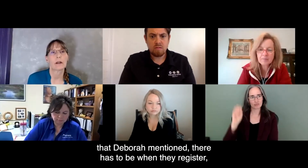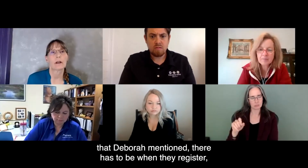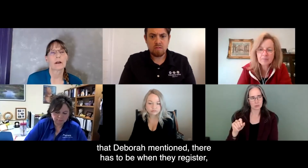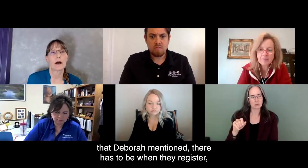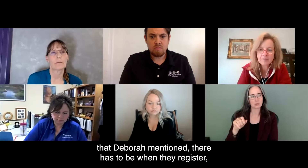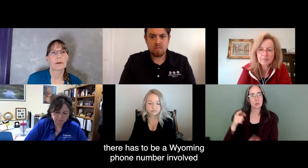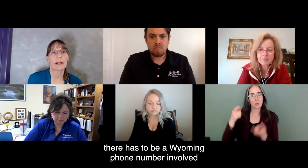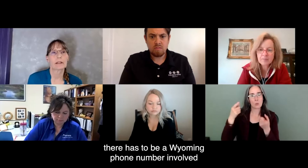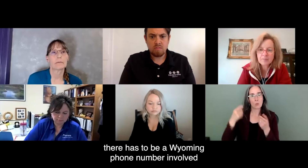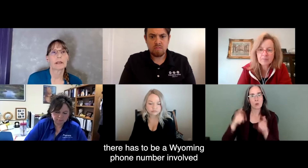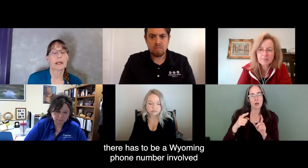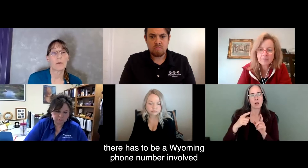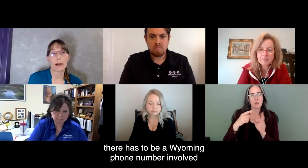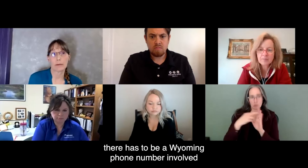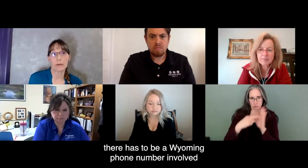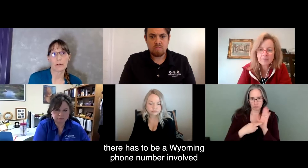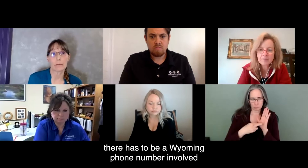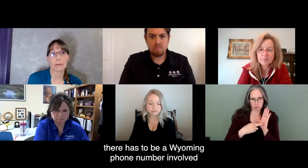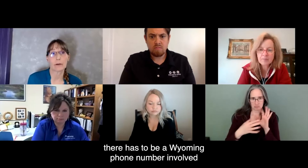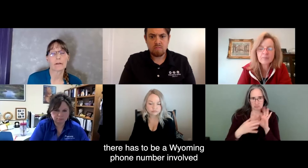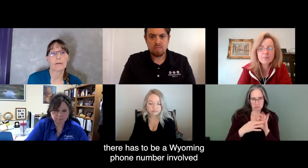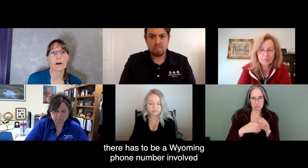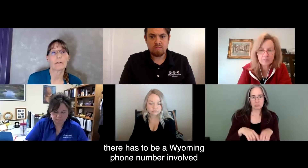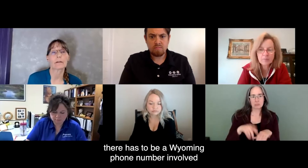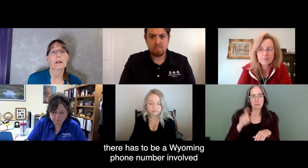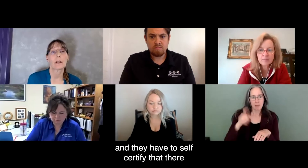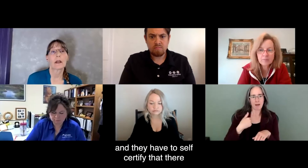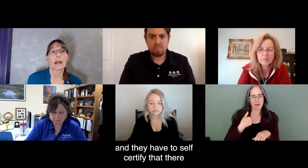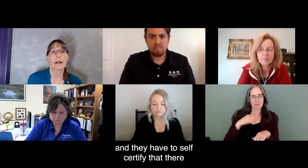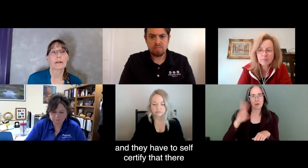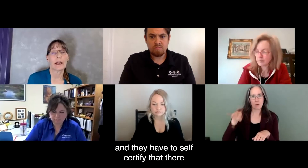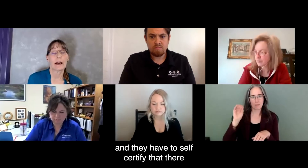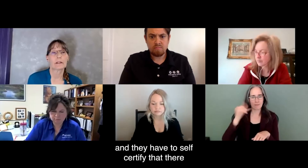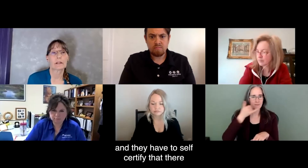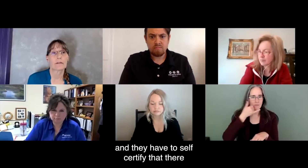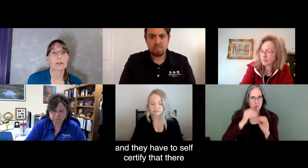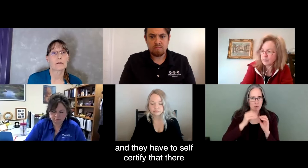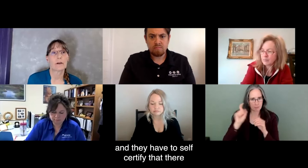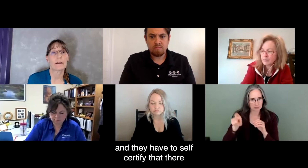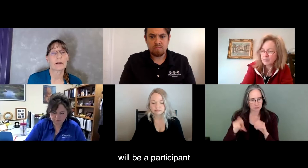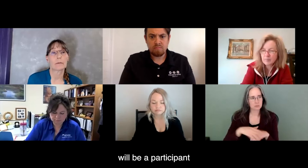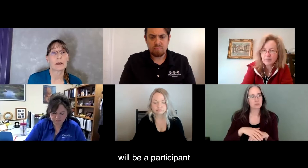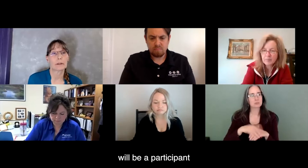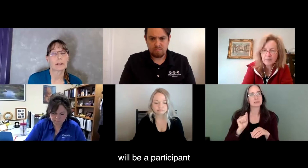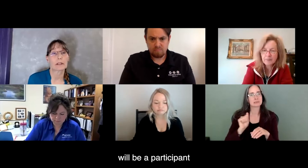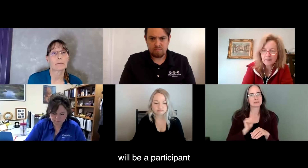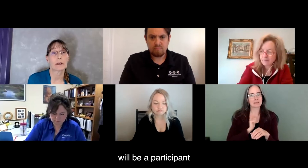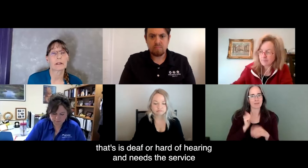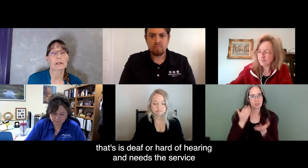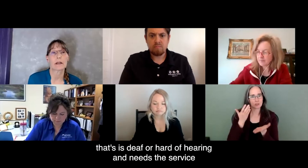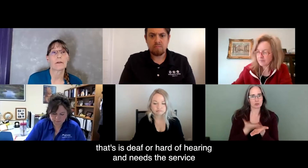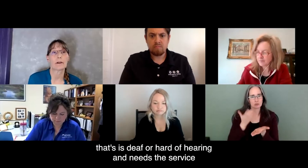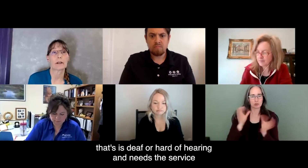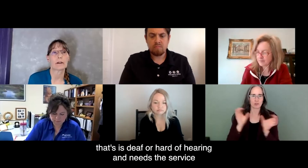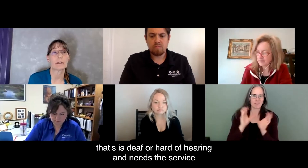register, there has to be a Wyoming phone number involved, and they have to self-certify that there will be a participant